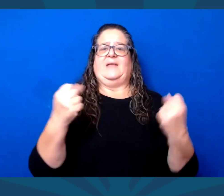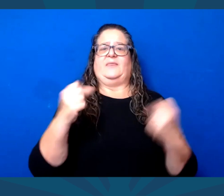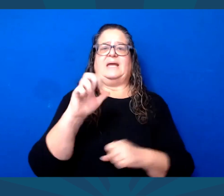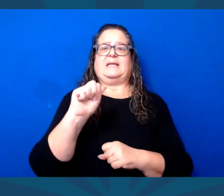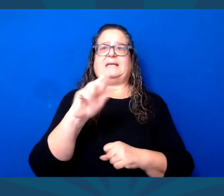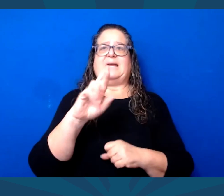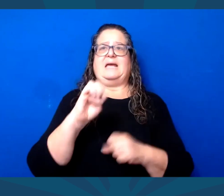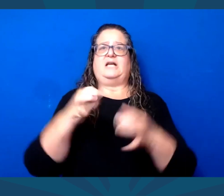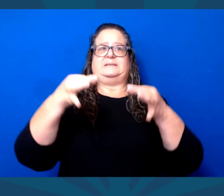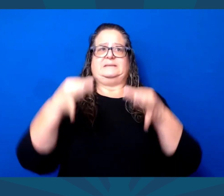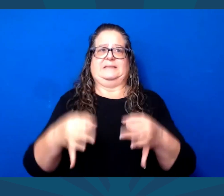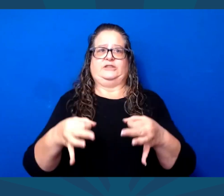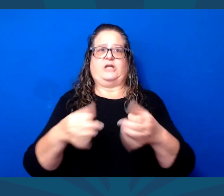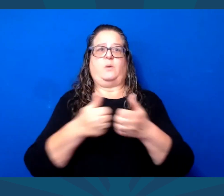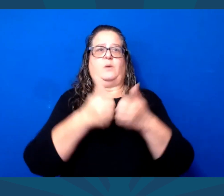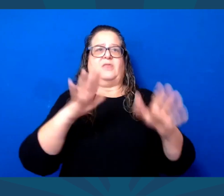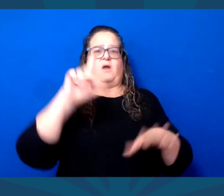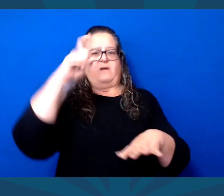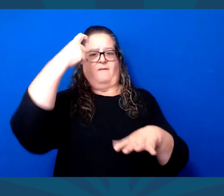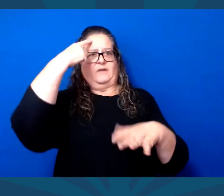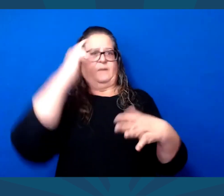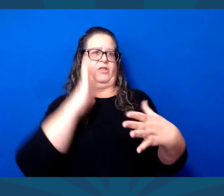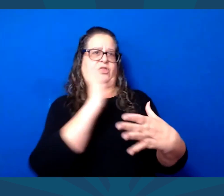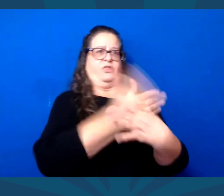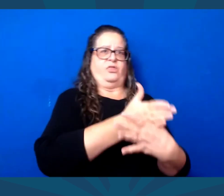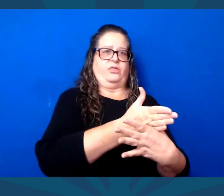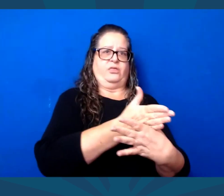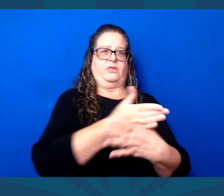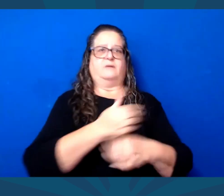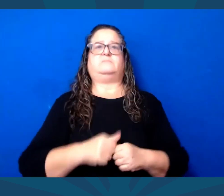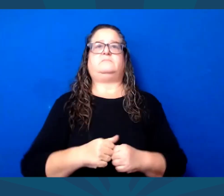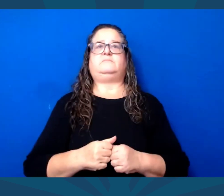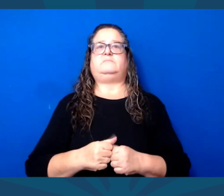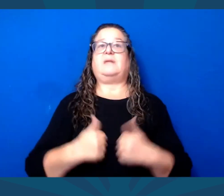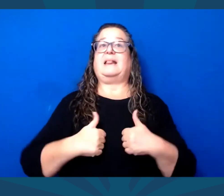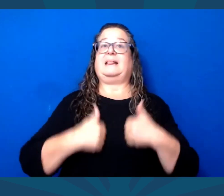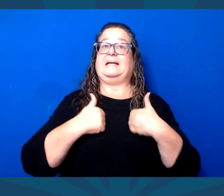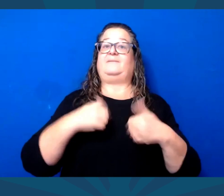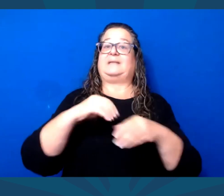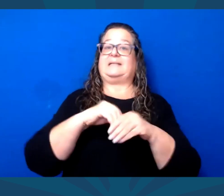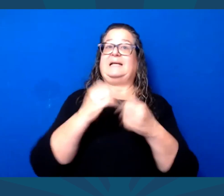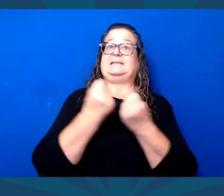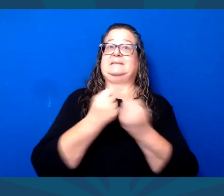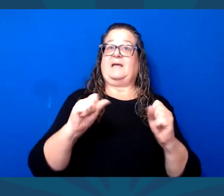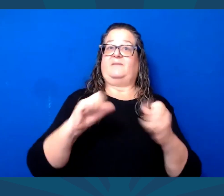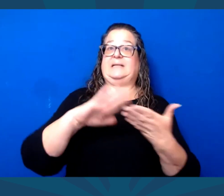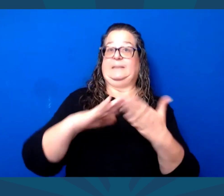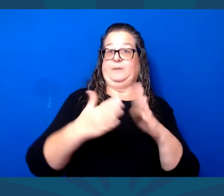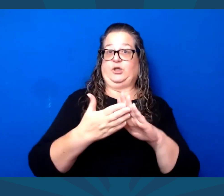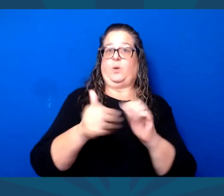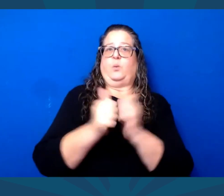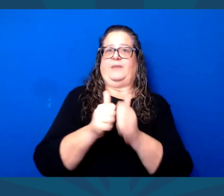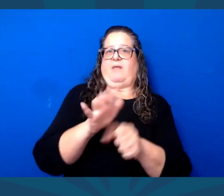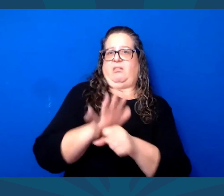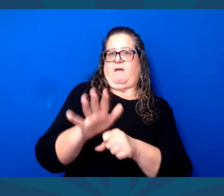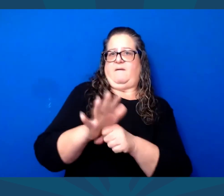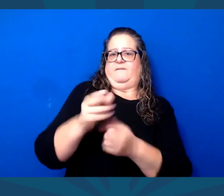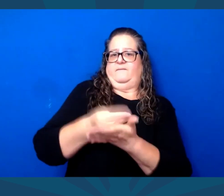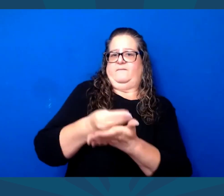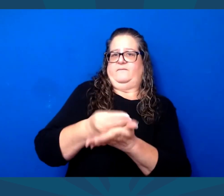Arizonans deserve privacy in their healthcare decisions without government interference. Living in